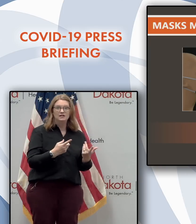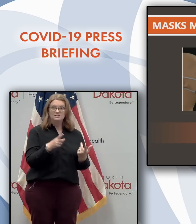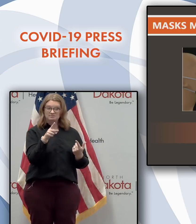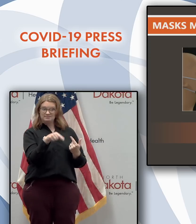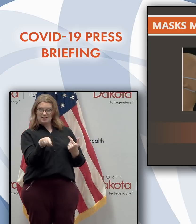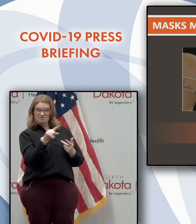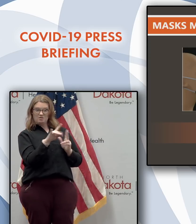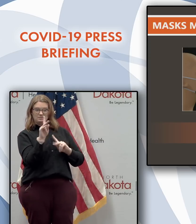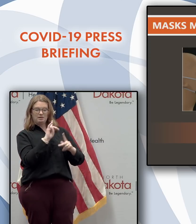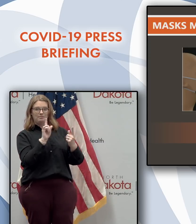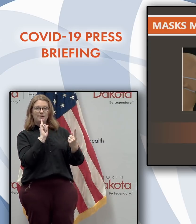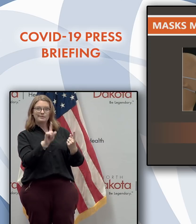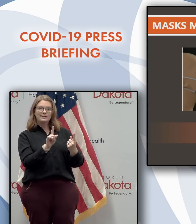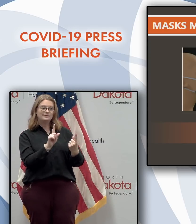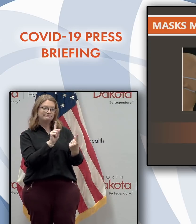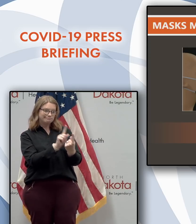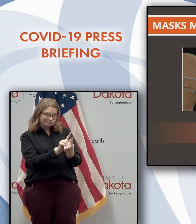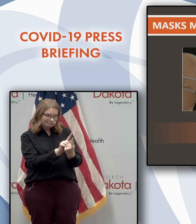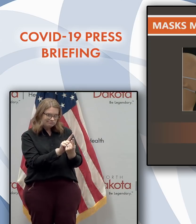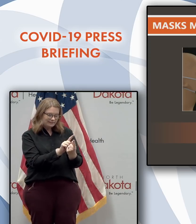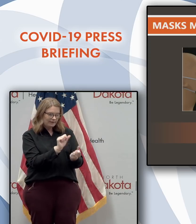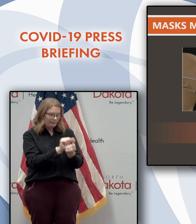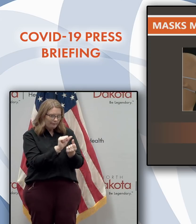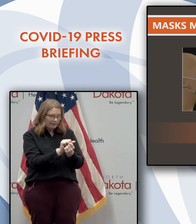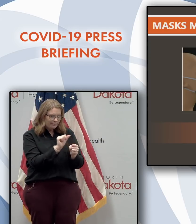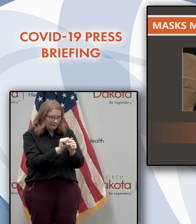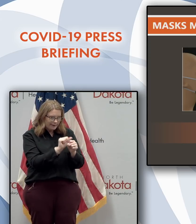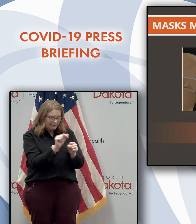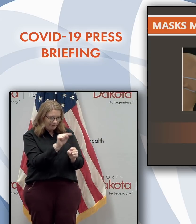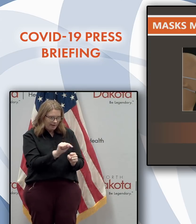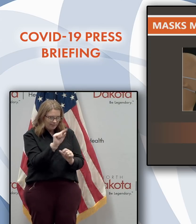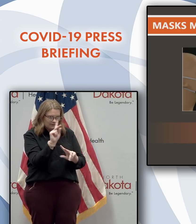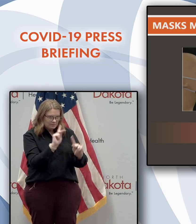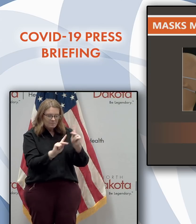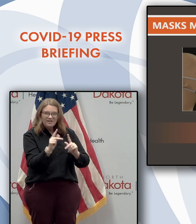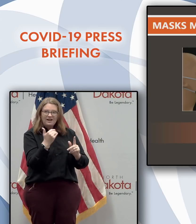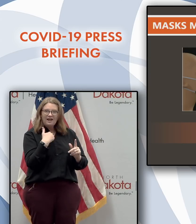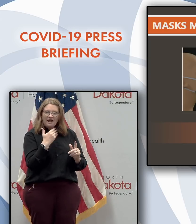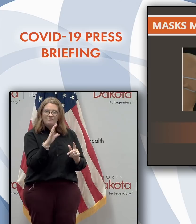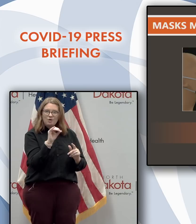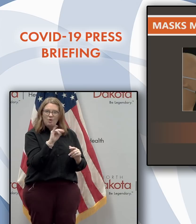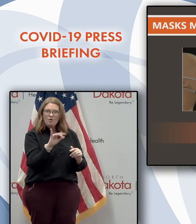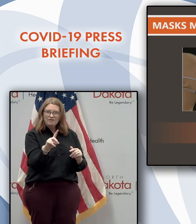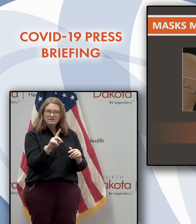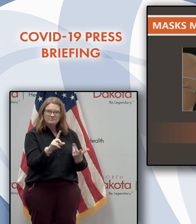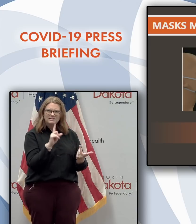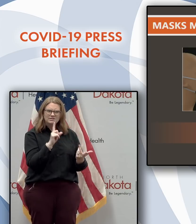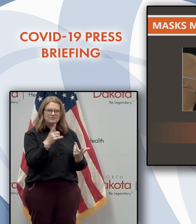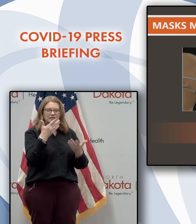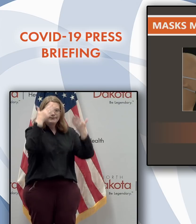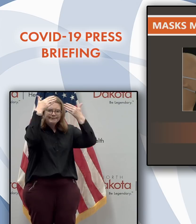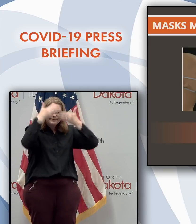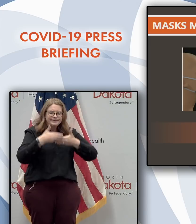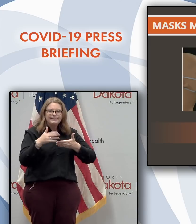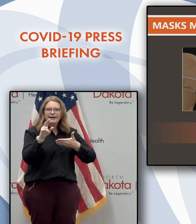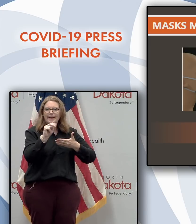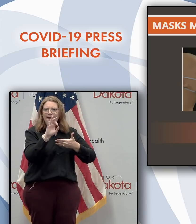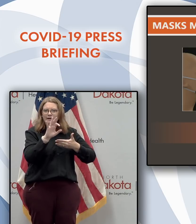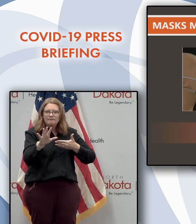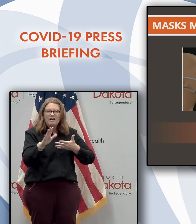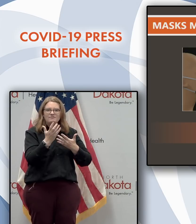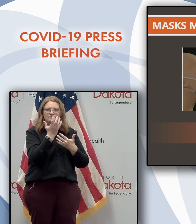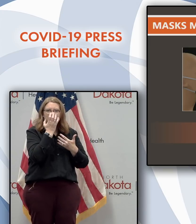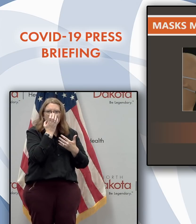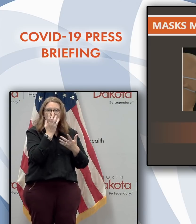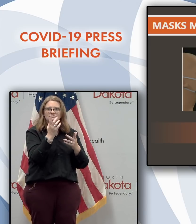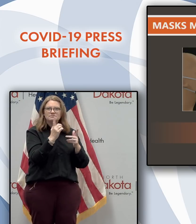the face and working to support those who are COVID positive, we want to make sure that they've got all the best, whether it's eye shields, N95 masks, things